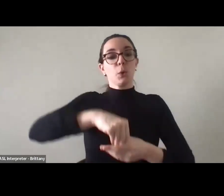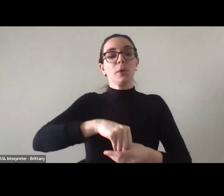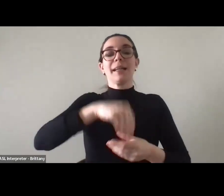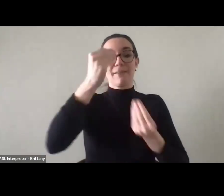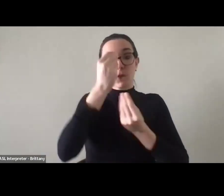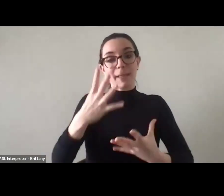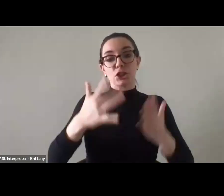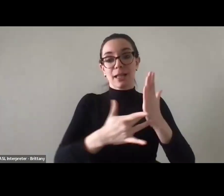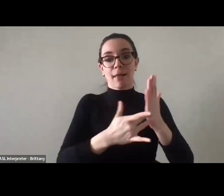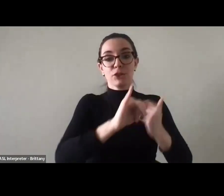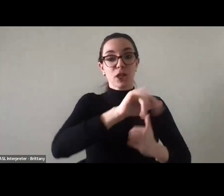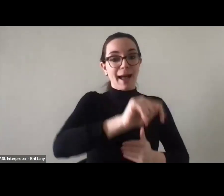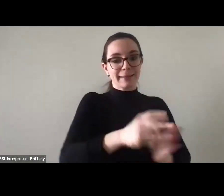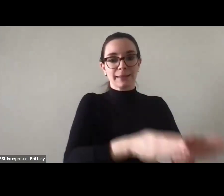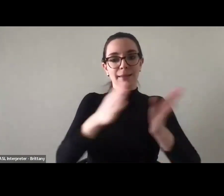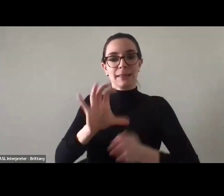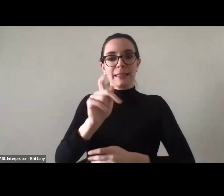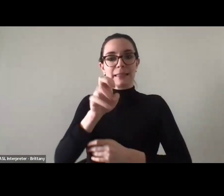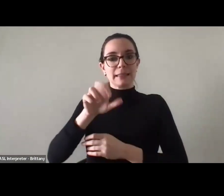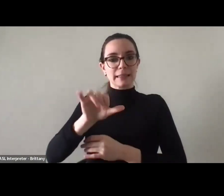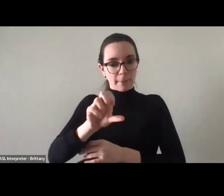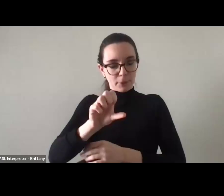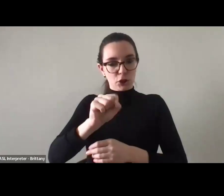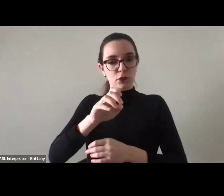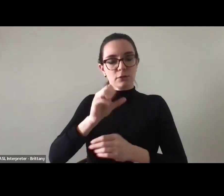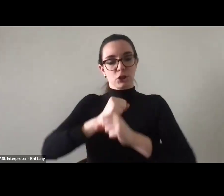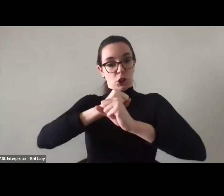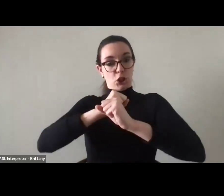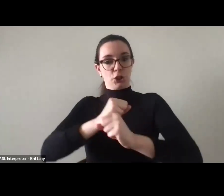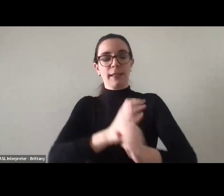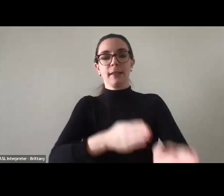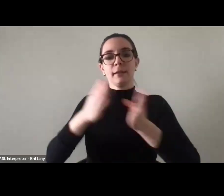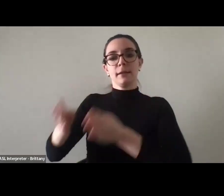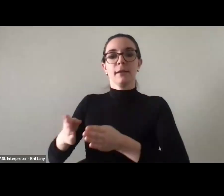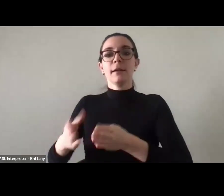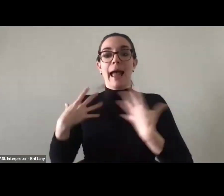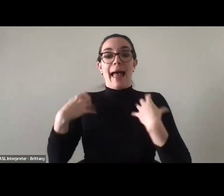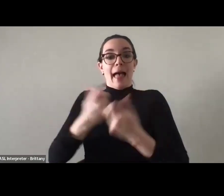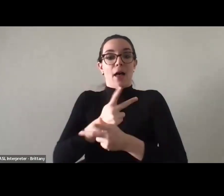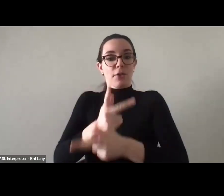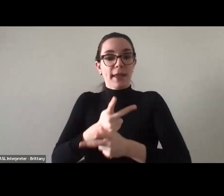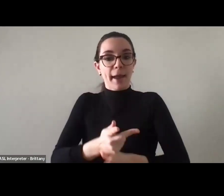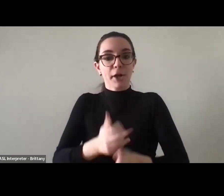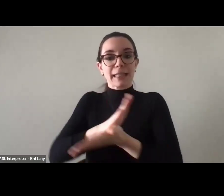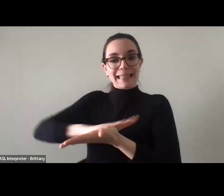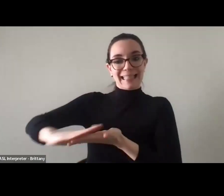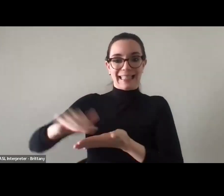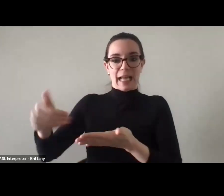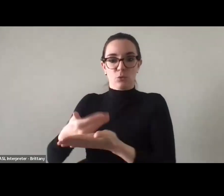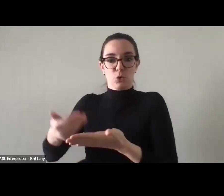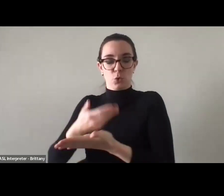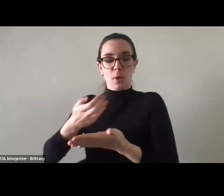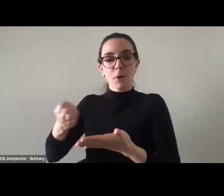IT, cybersecurity, healthcare, clean and renewable energy, financial services, and other in-demand and